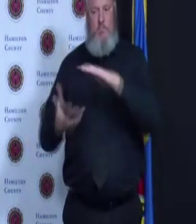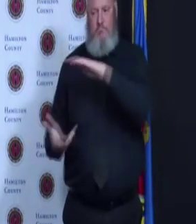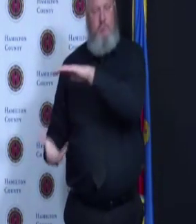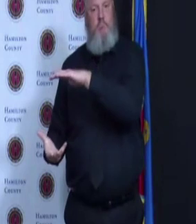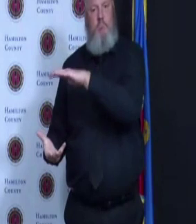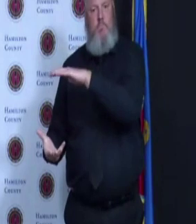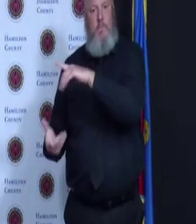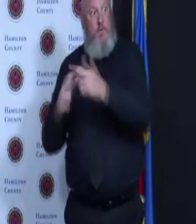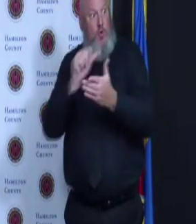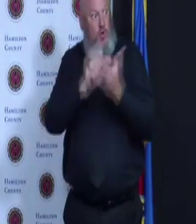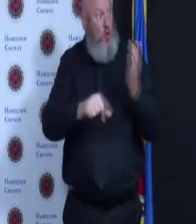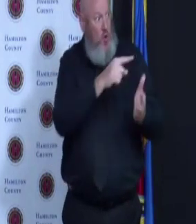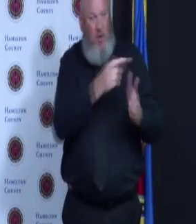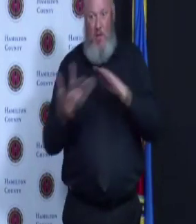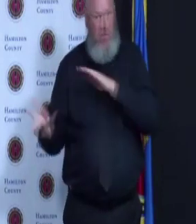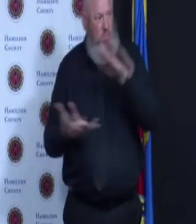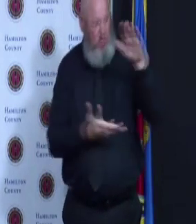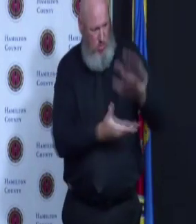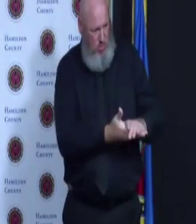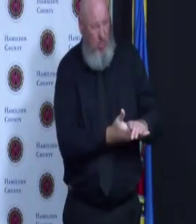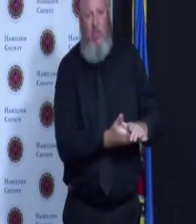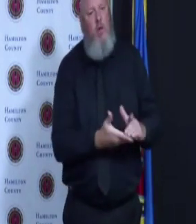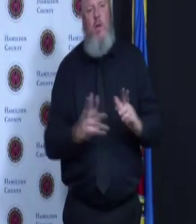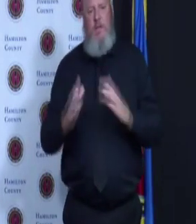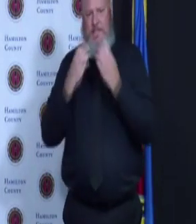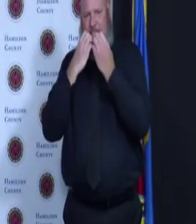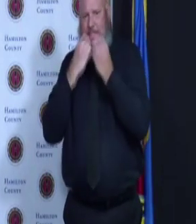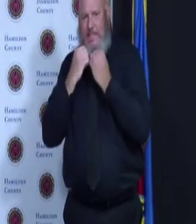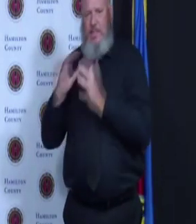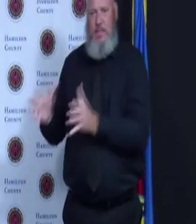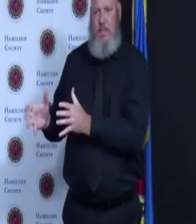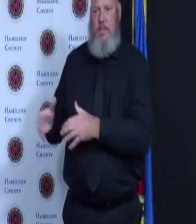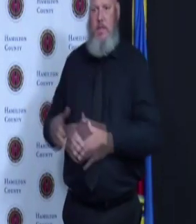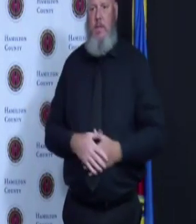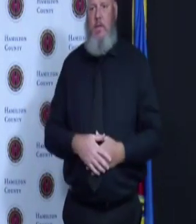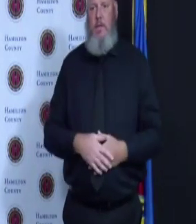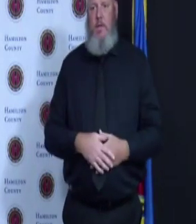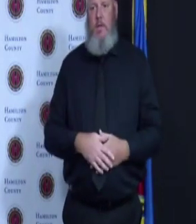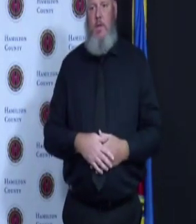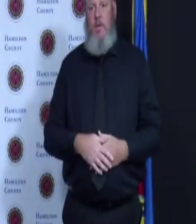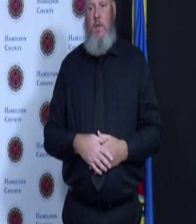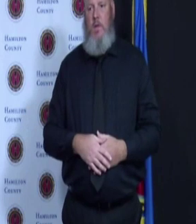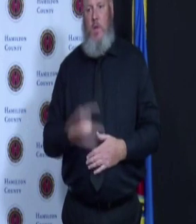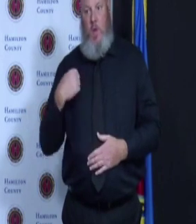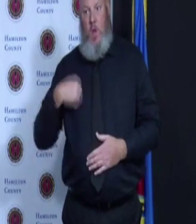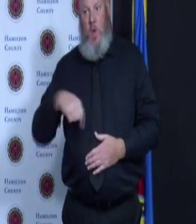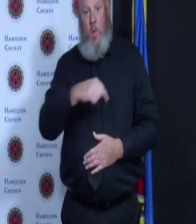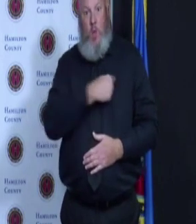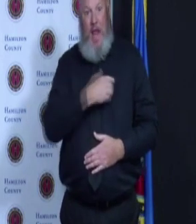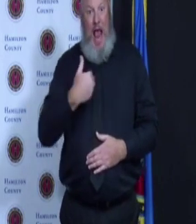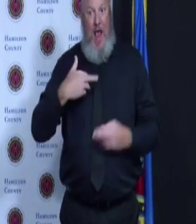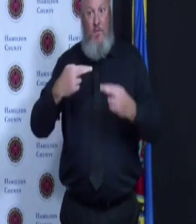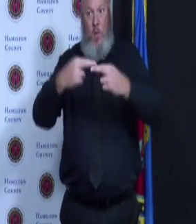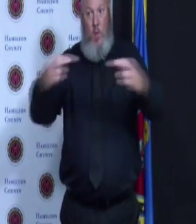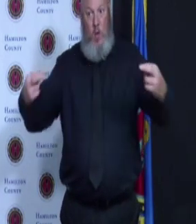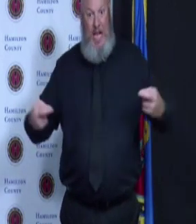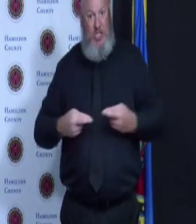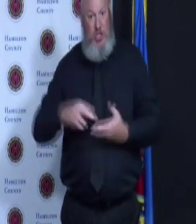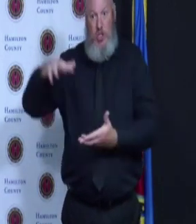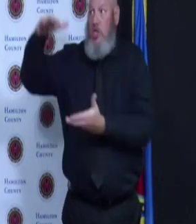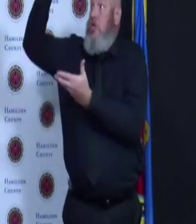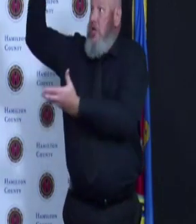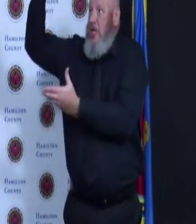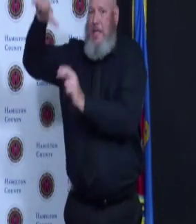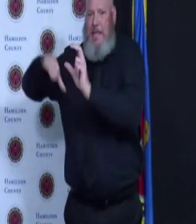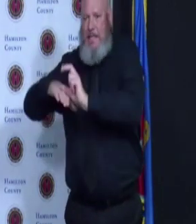for example, are fulfilled through our regional cash, donations, and other sources. In terms of testing and